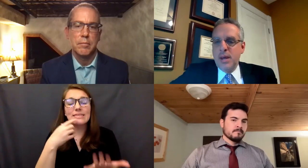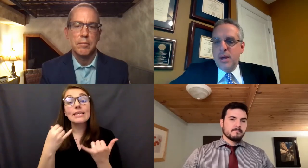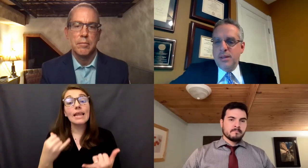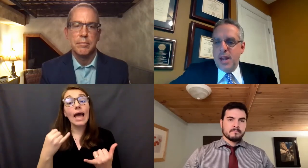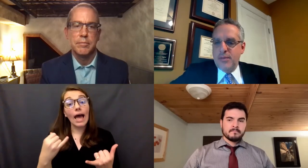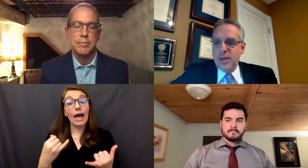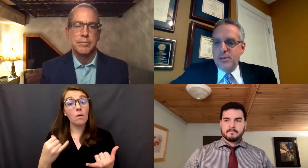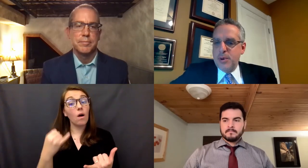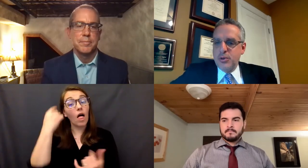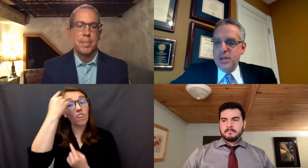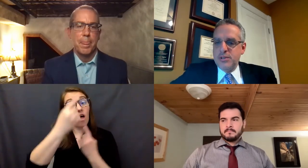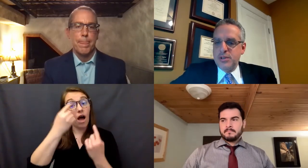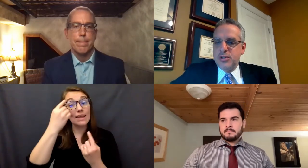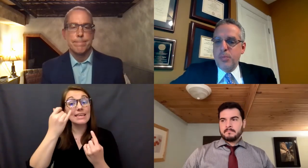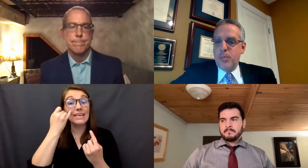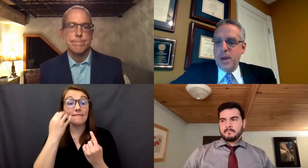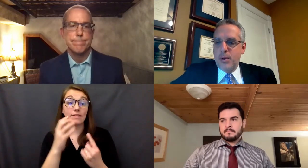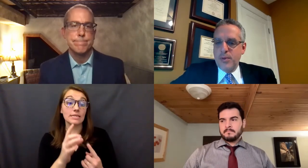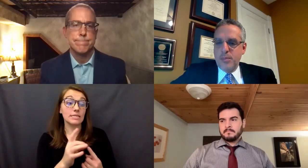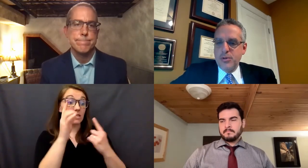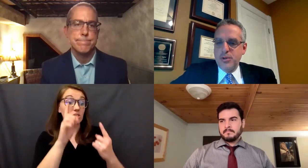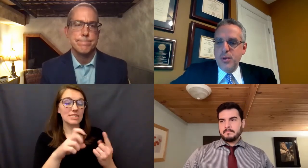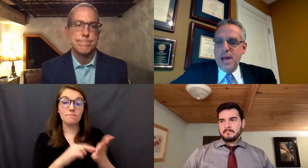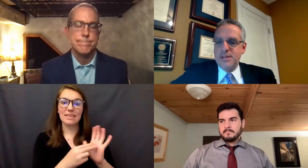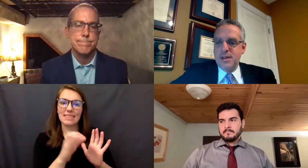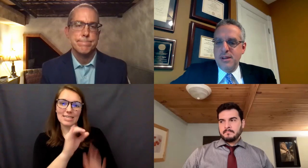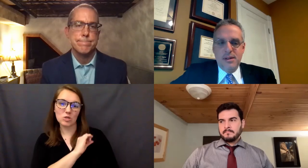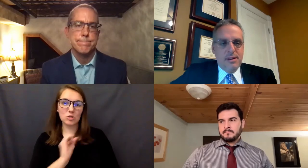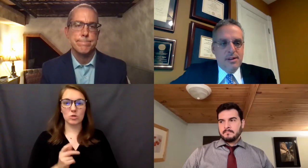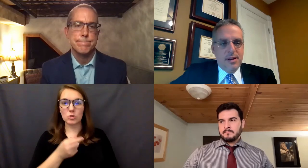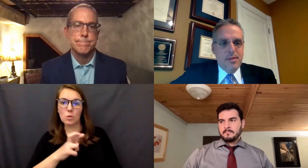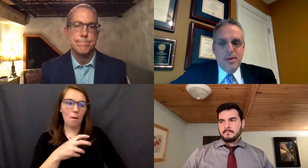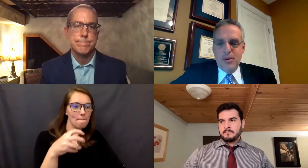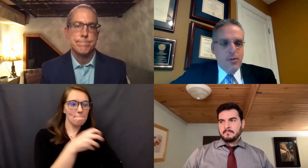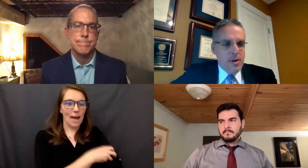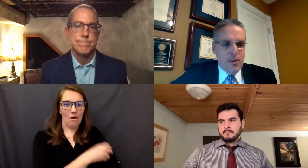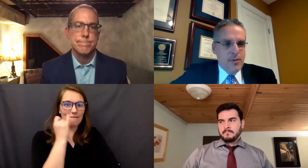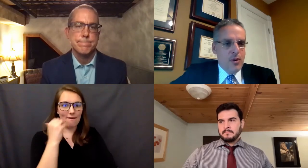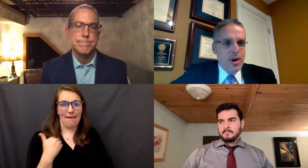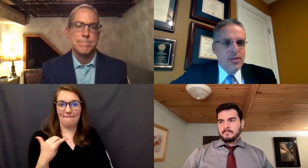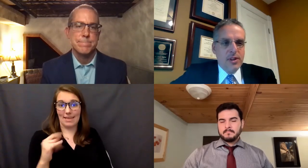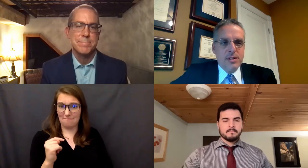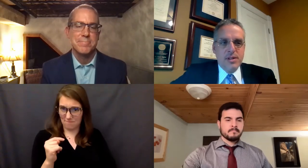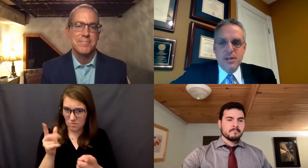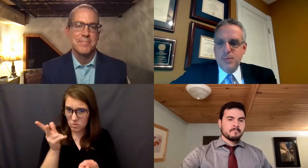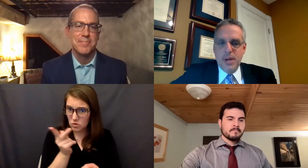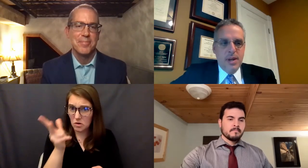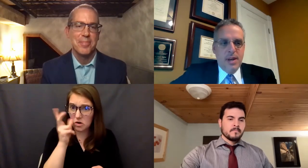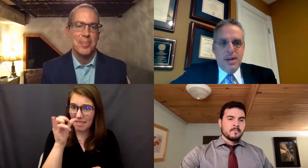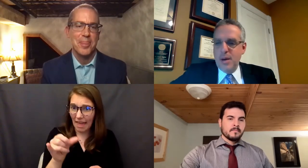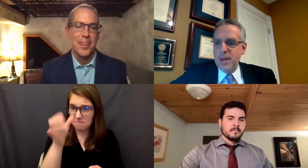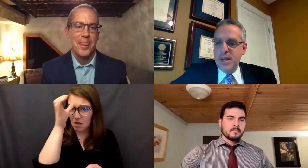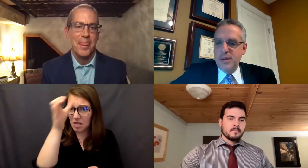thought that having special needs is a superpower for the person who has it. I don't know if you have ever heard anything like this, guys,